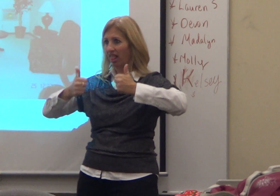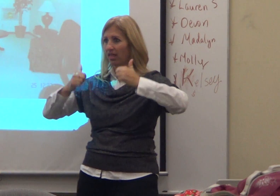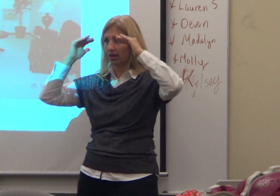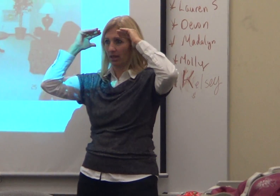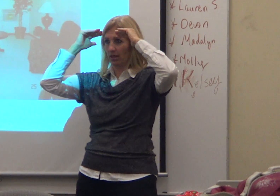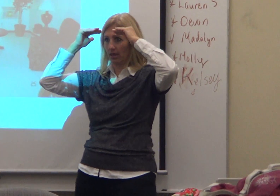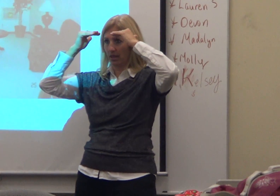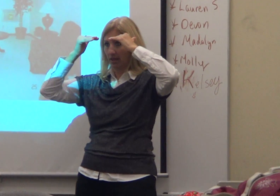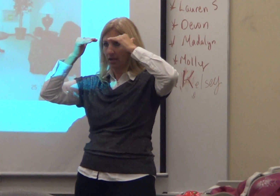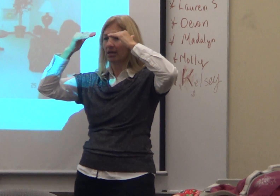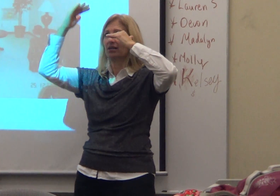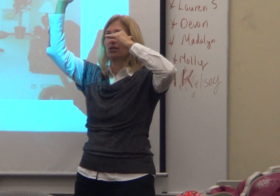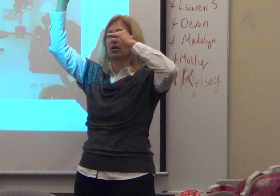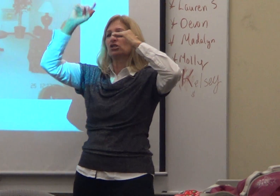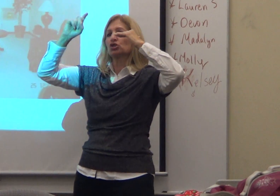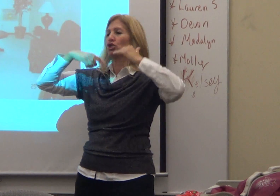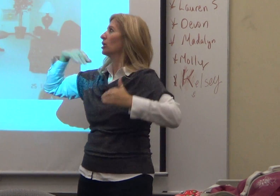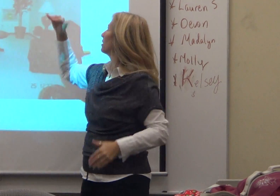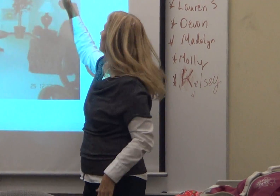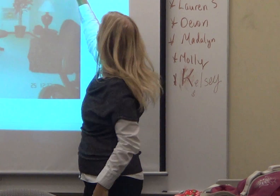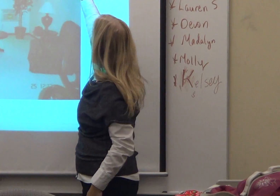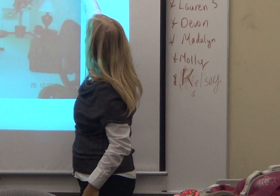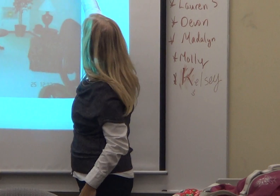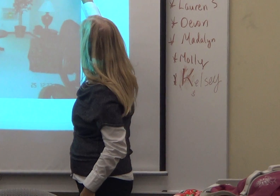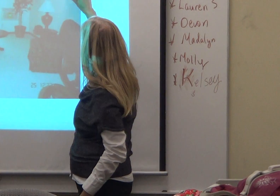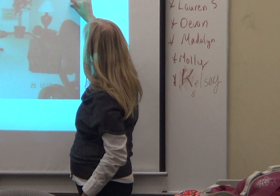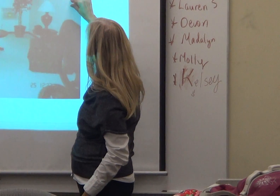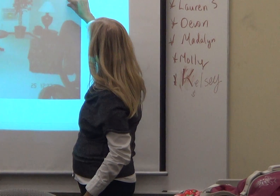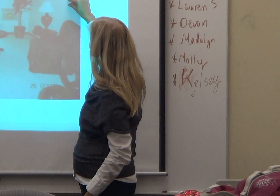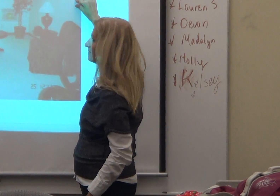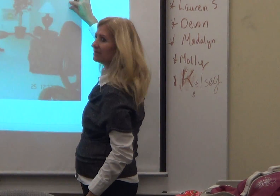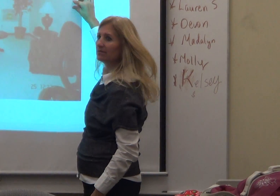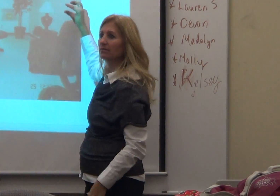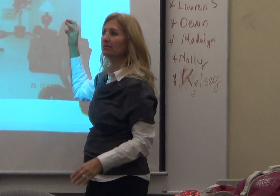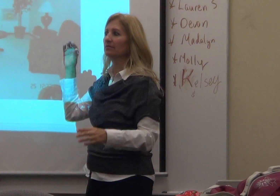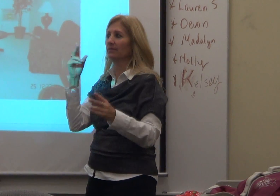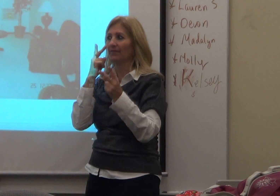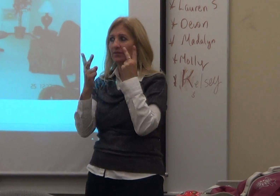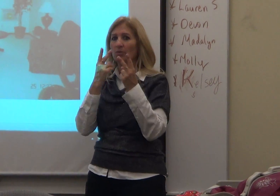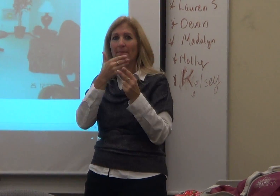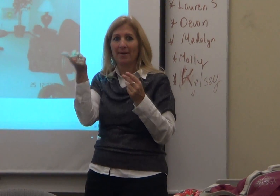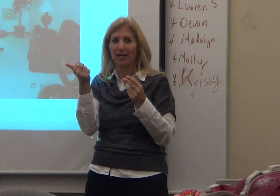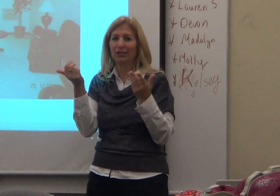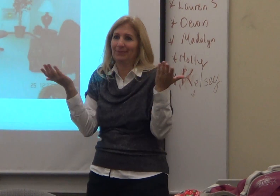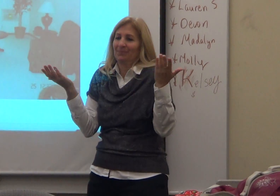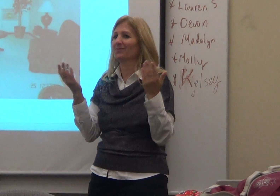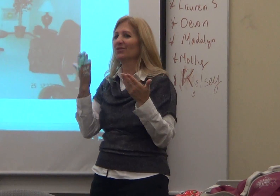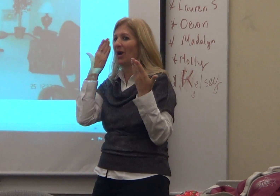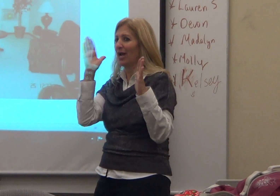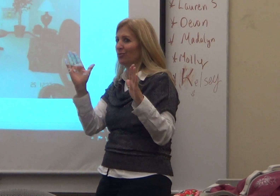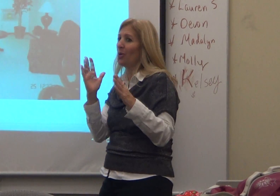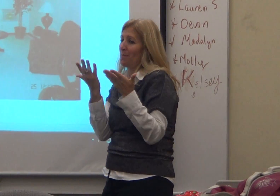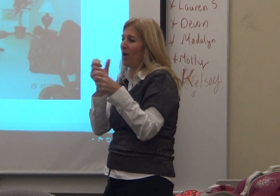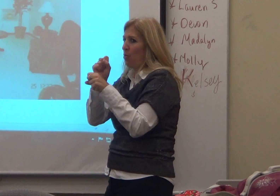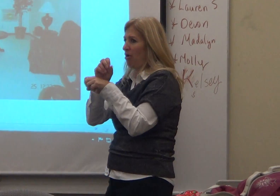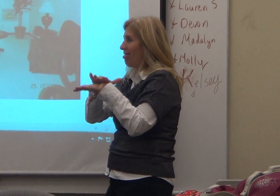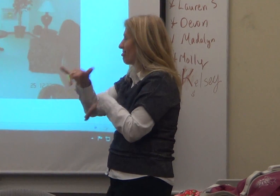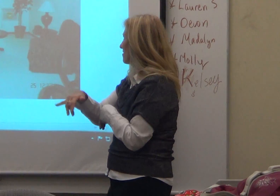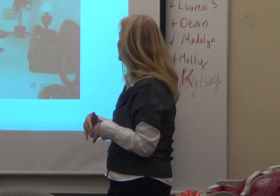Deaf people tend to see that the visual light is too high. I know some complaints